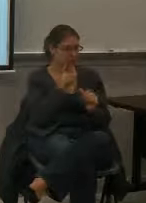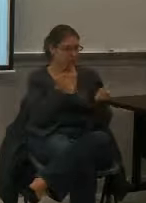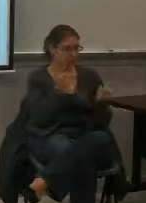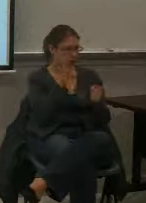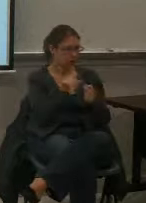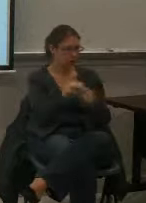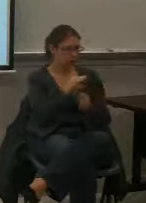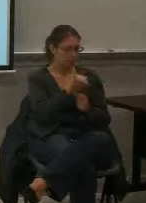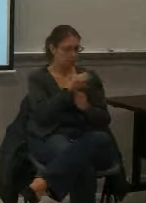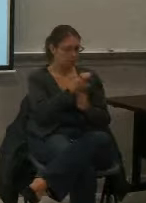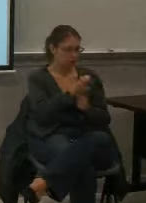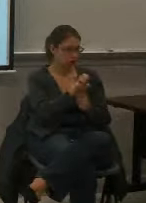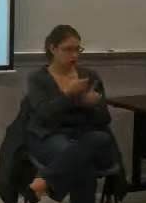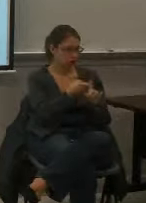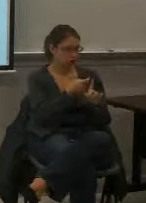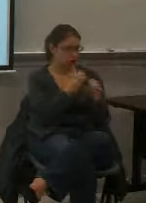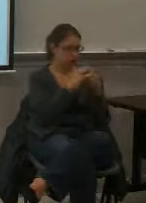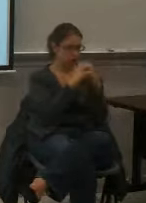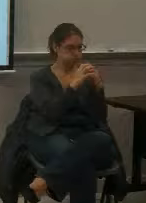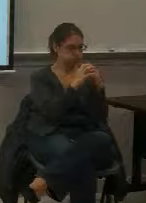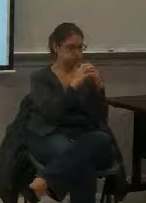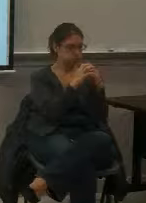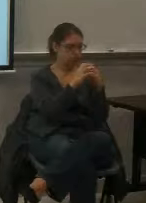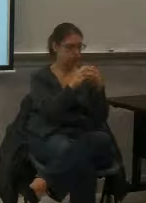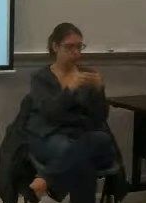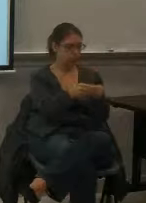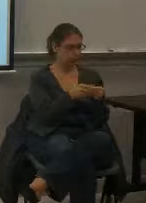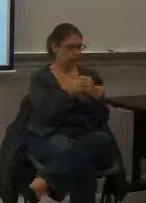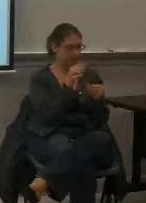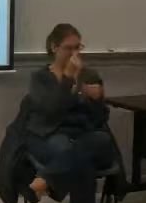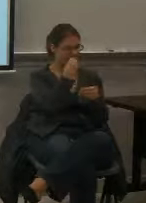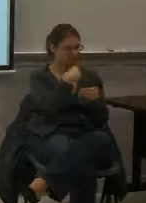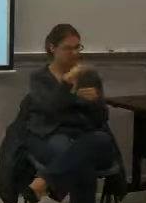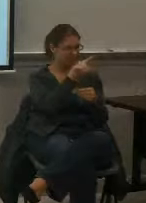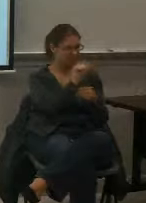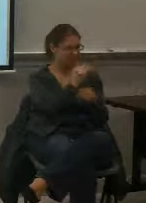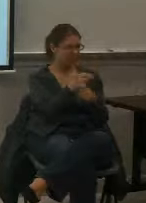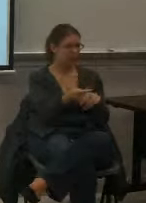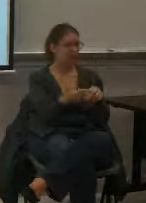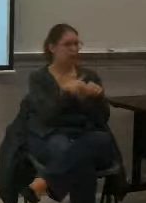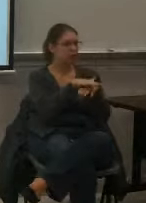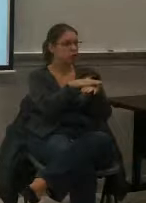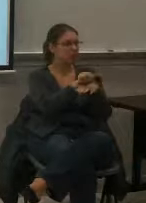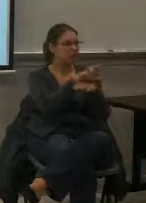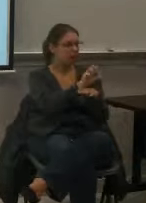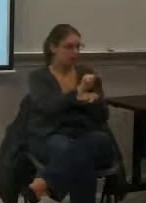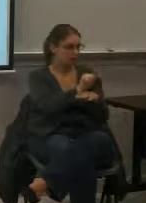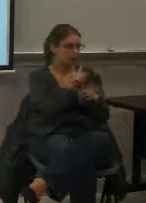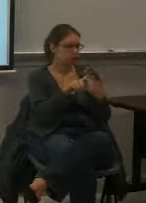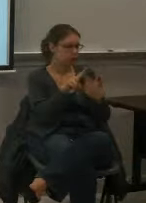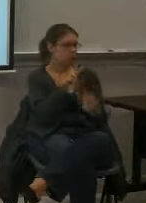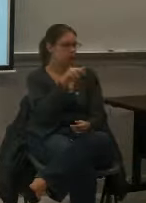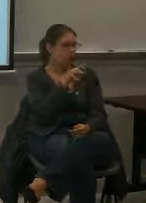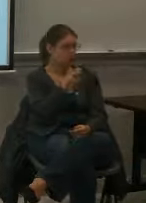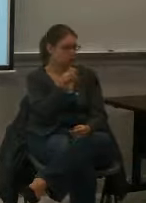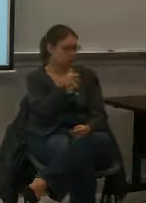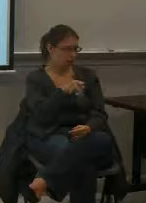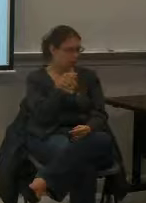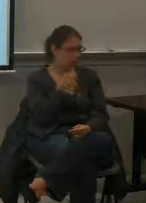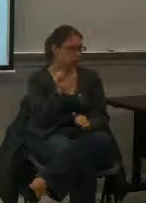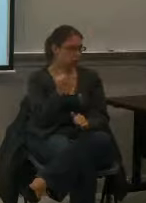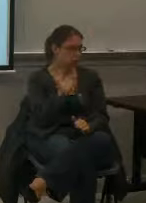by the midge from this spherical shape to the ear shape increases the surface area to volume ratio. And